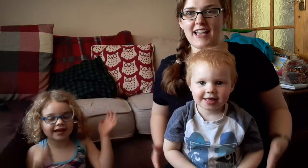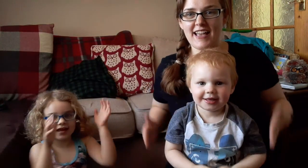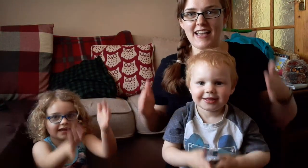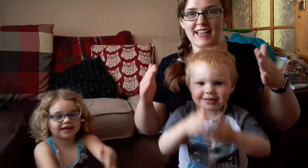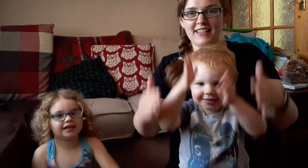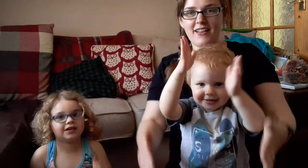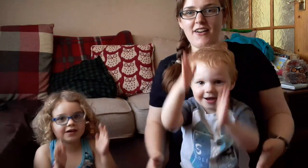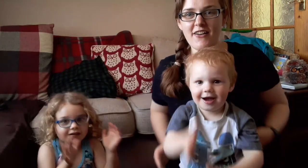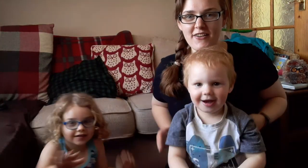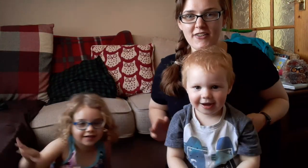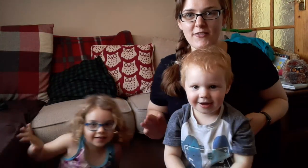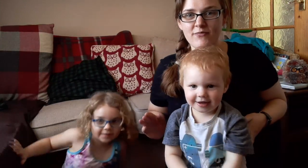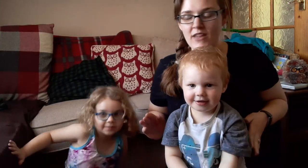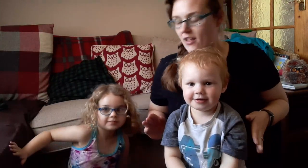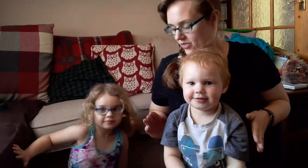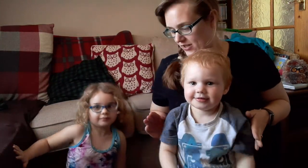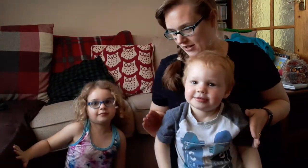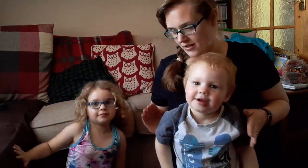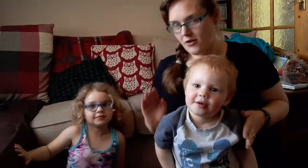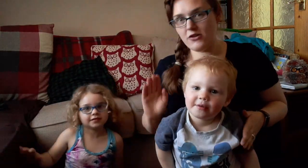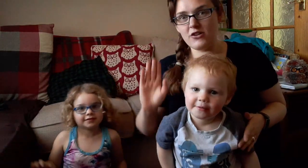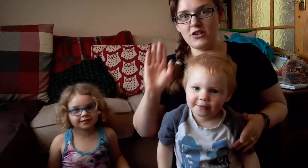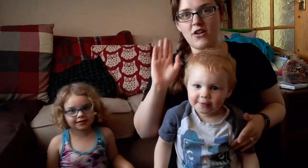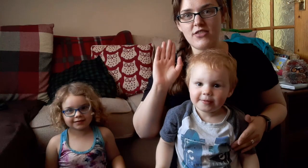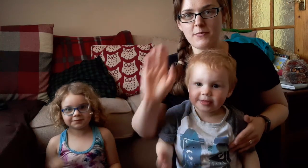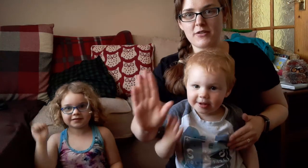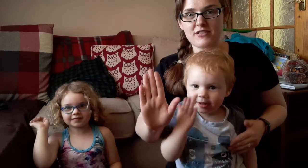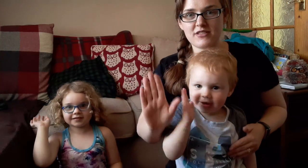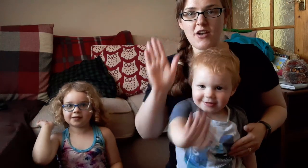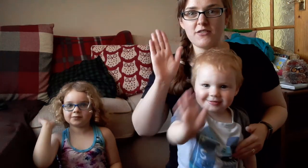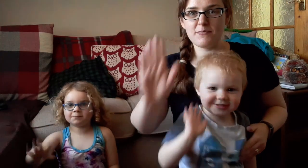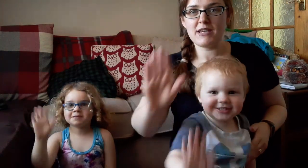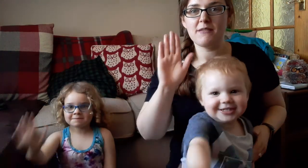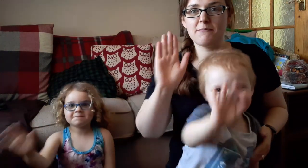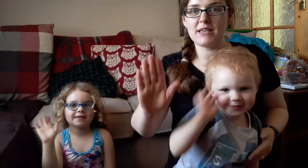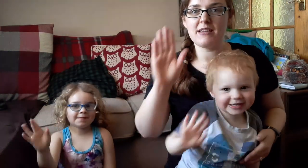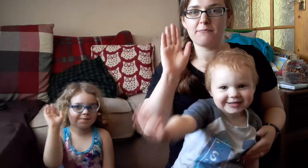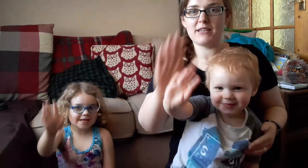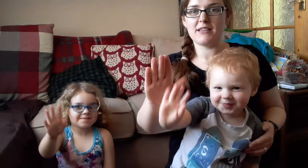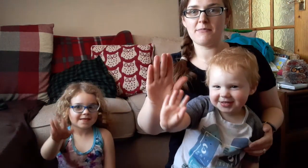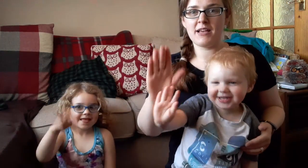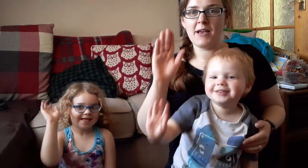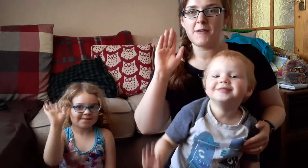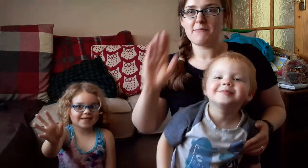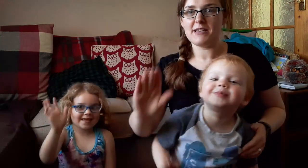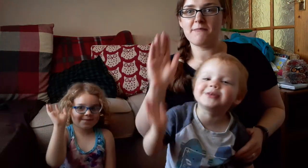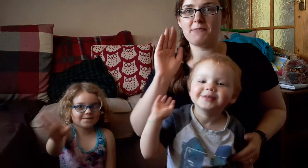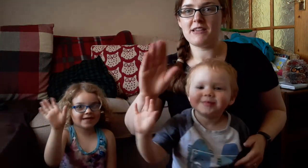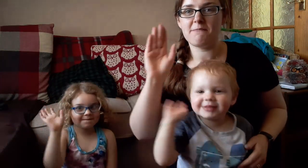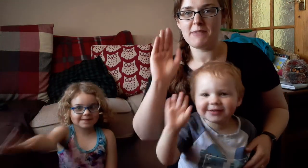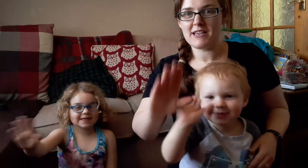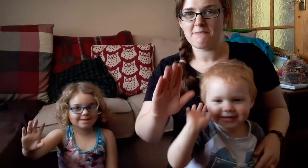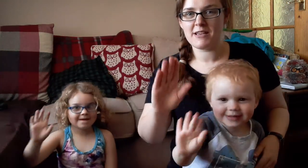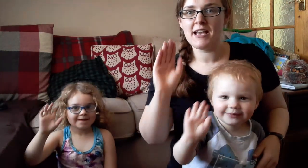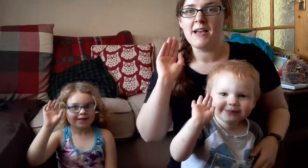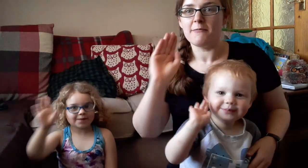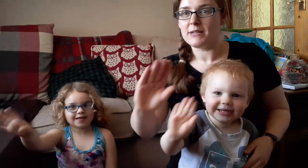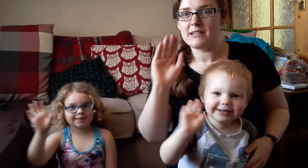day long. The horn on the bus goes beep, beep, beep, beep, beep, beep, beep,